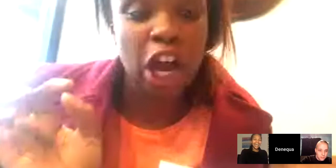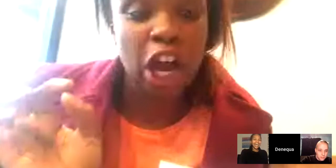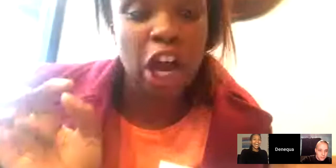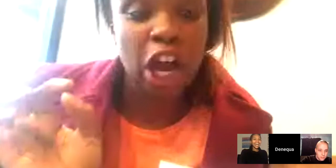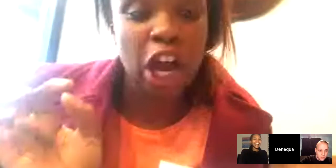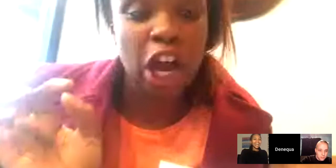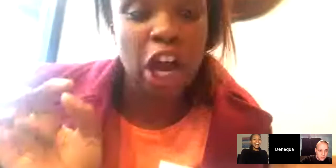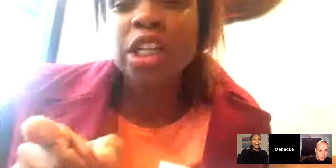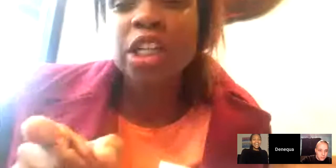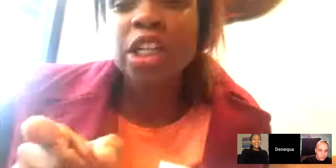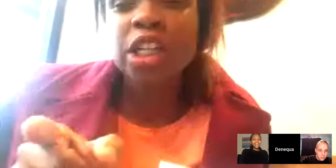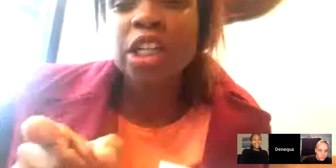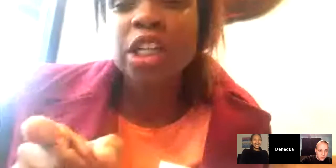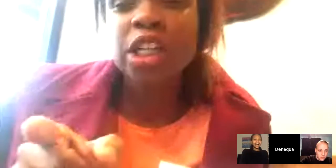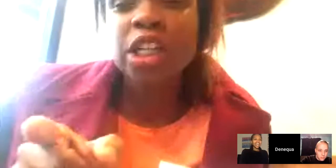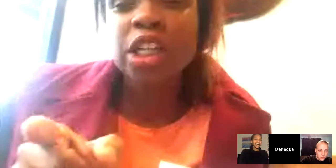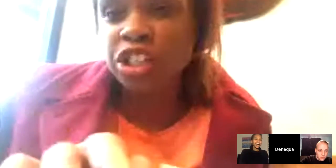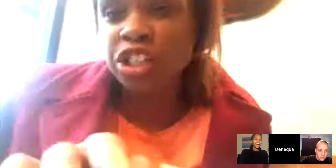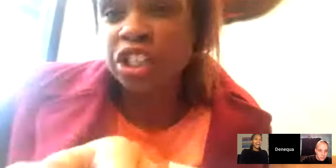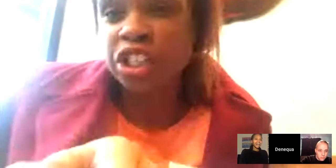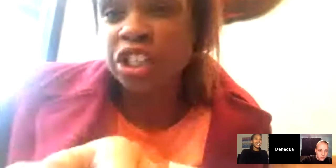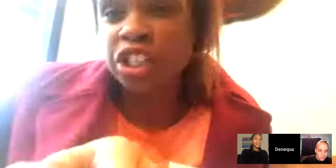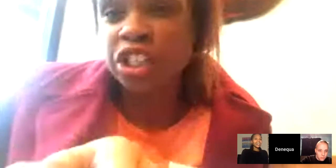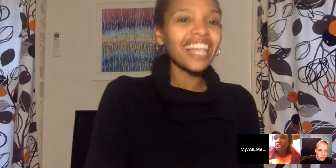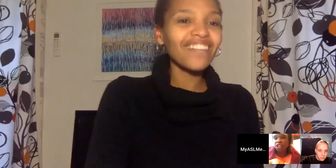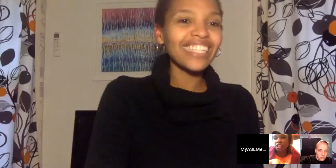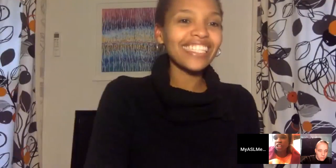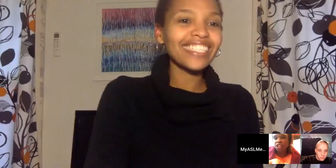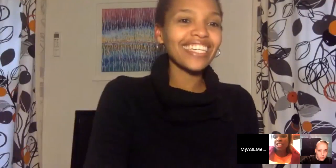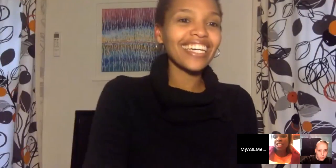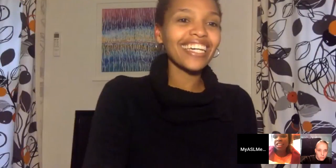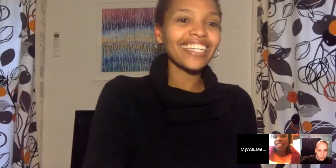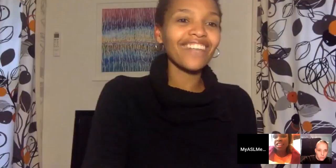maybe. But she doesn't finger spell the whole word, does she? Let me see.